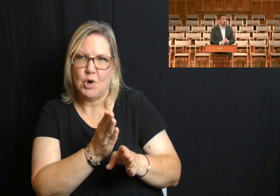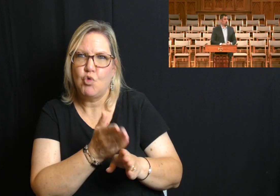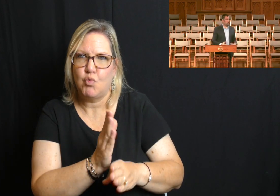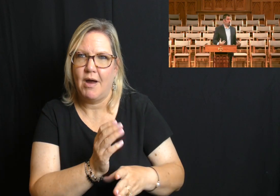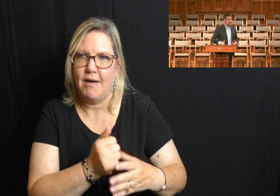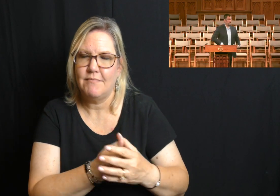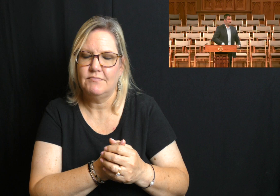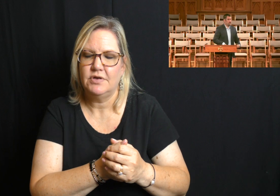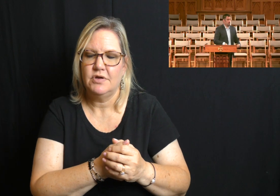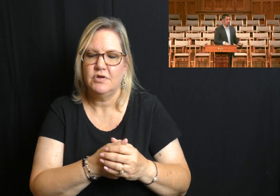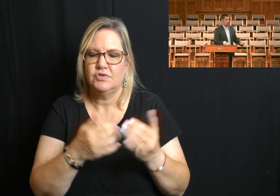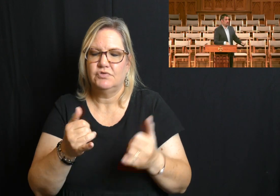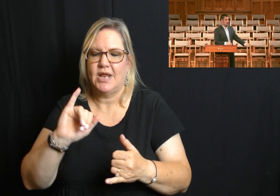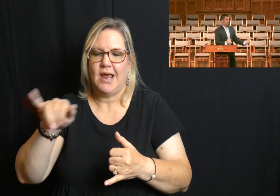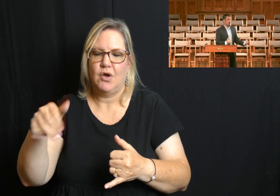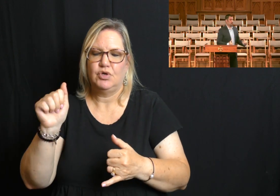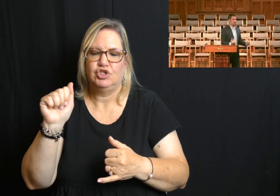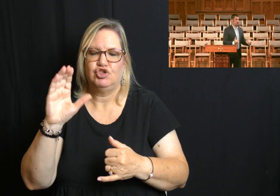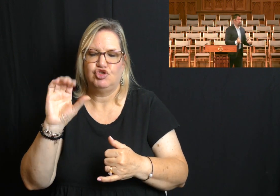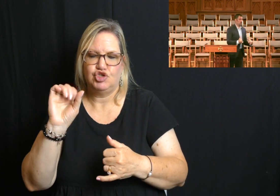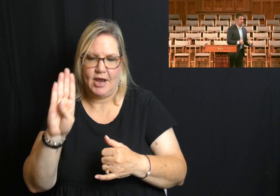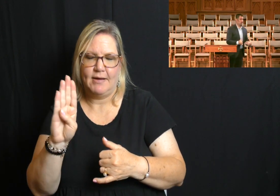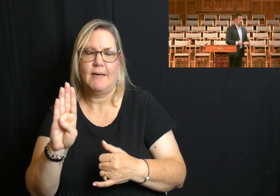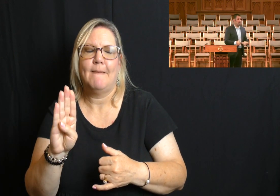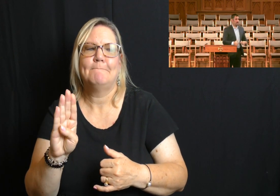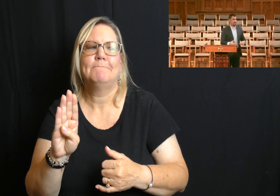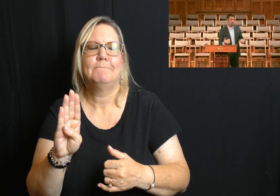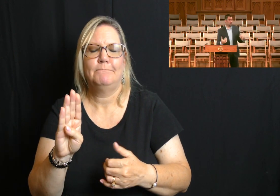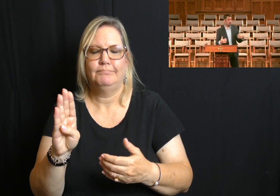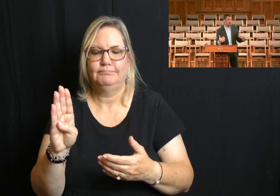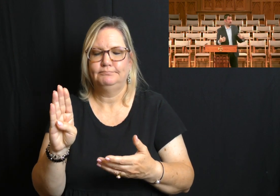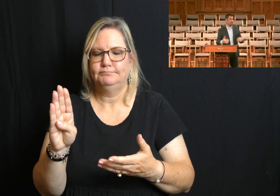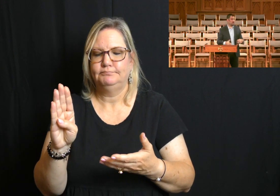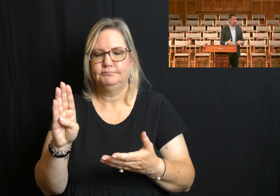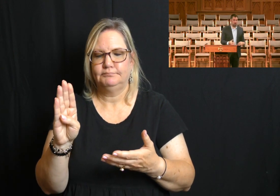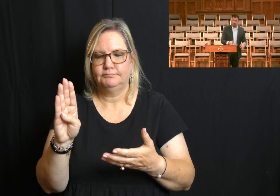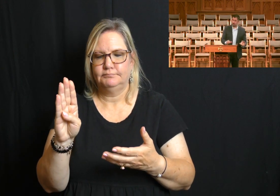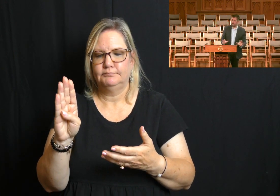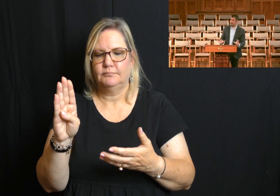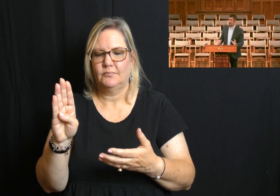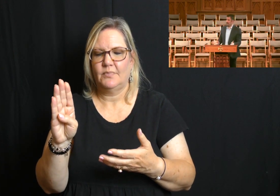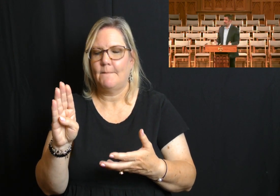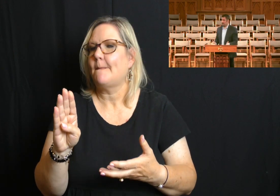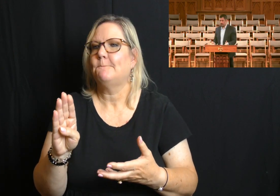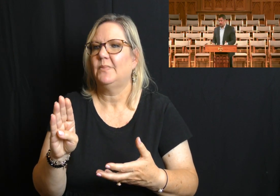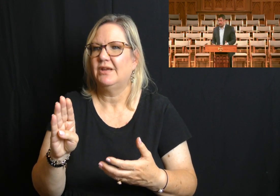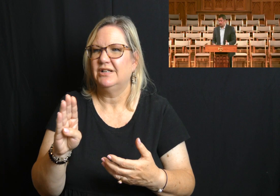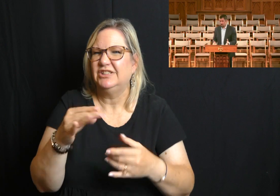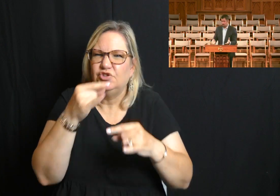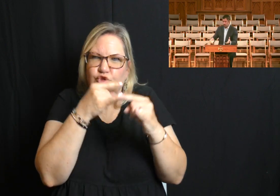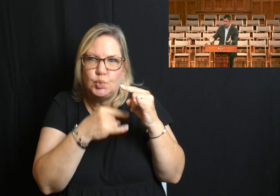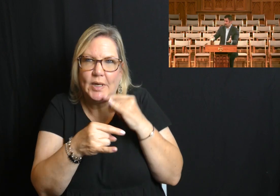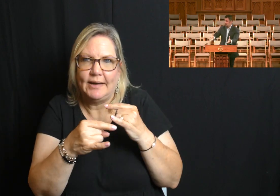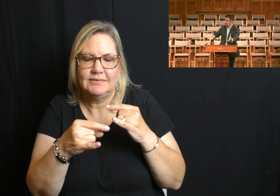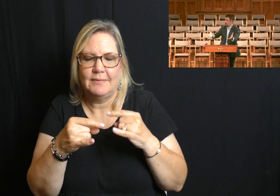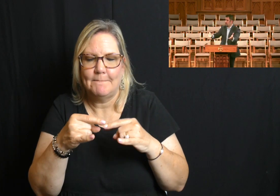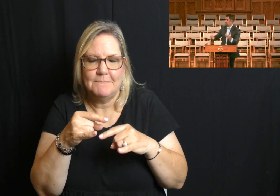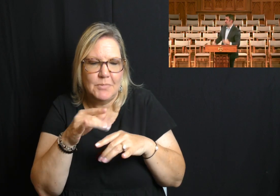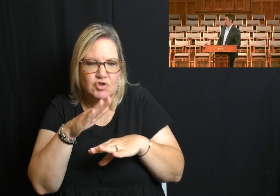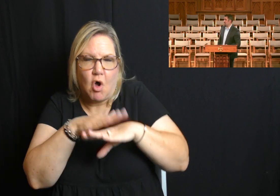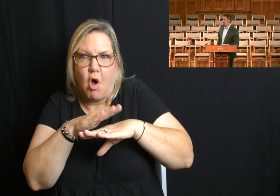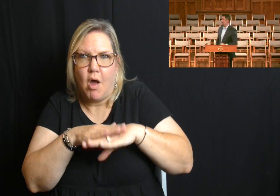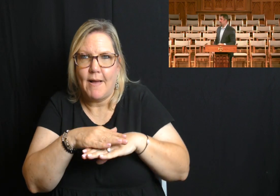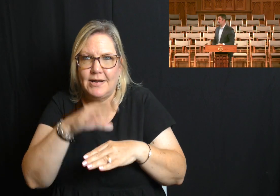myself. So he gets into his brother's clothes, and he starts smelling like his brother, and he takes like this dish